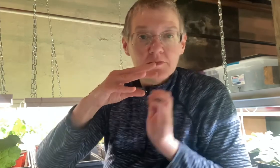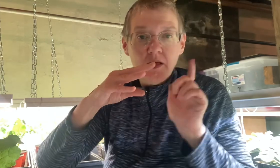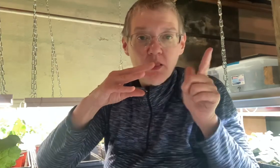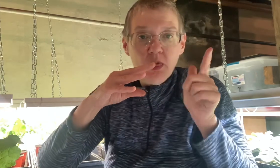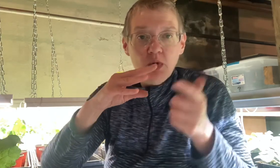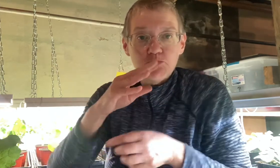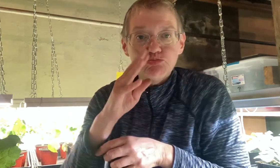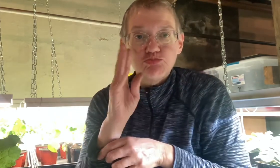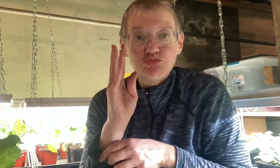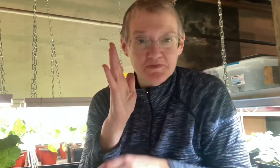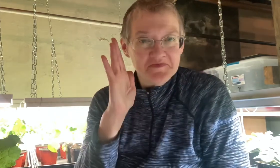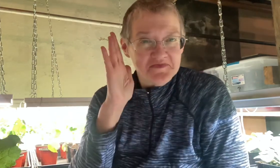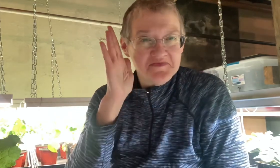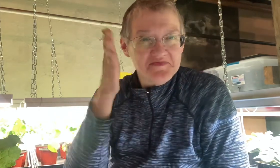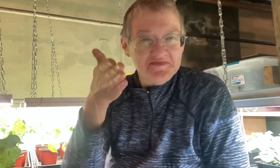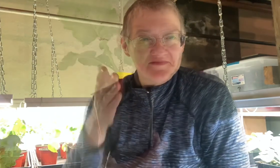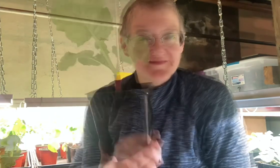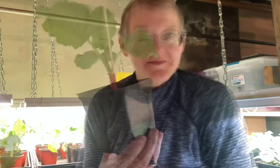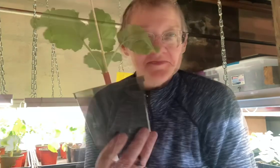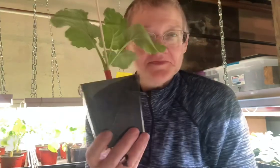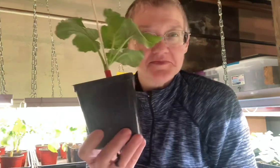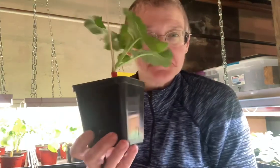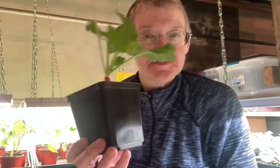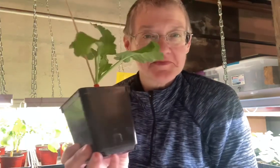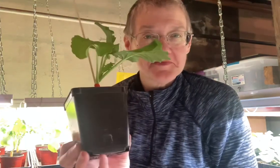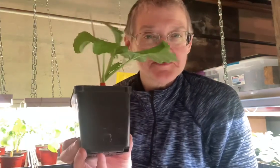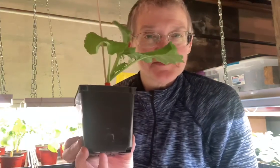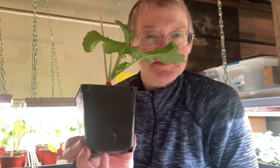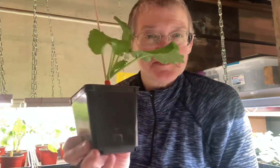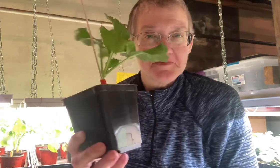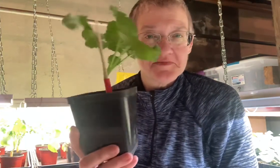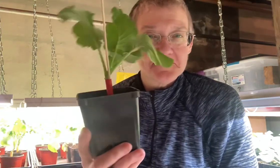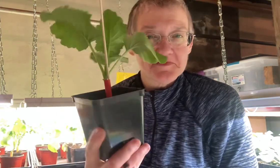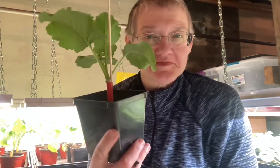And the leaves are tilted, but they'll straighten up later on.